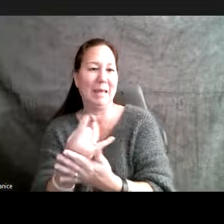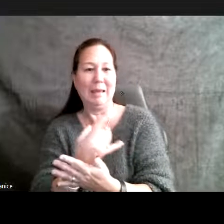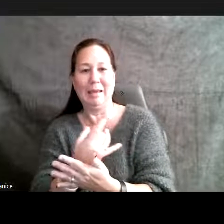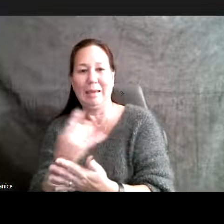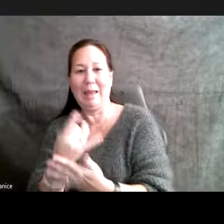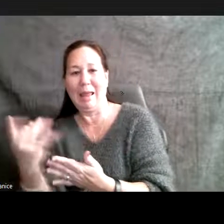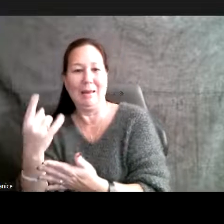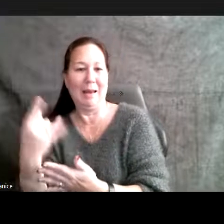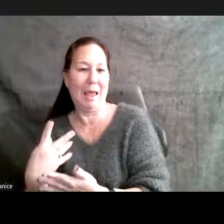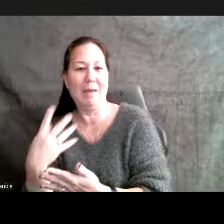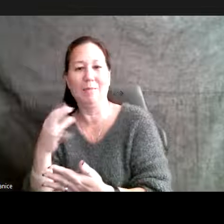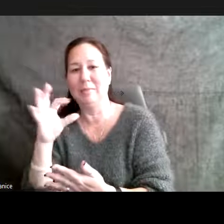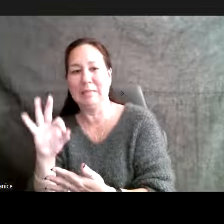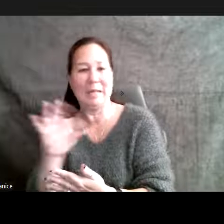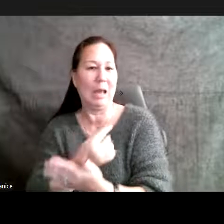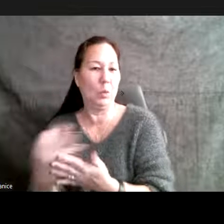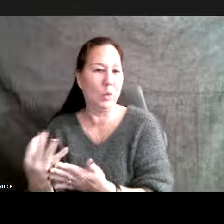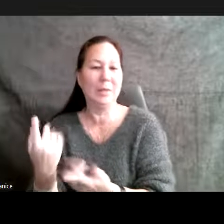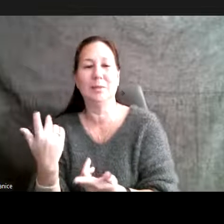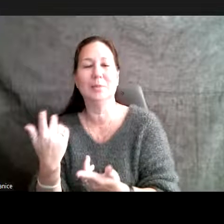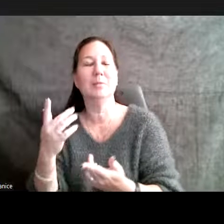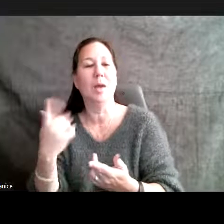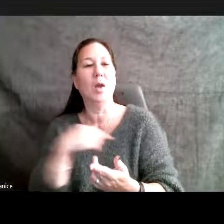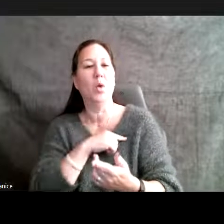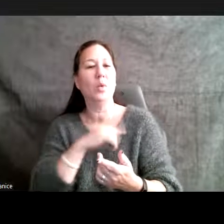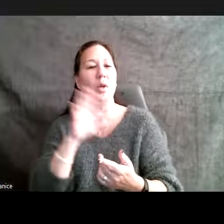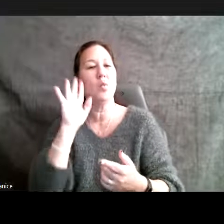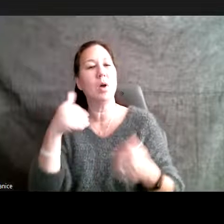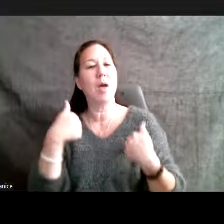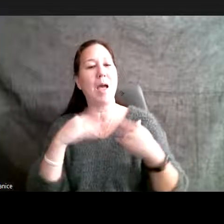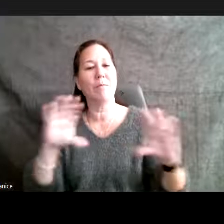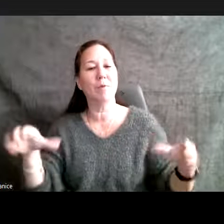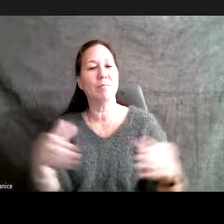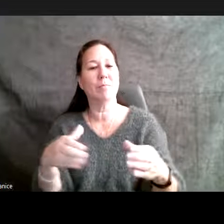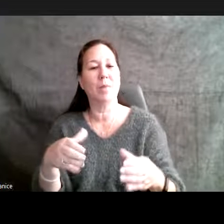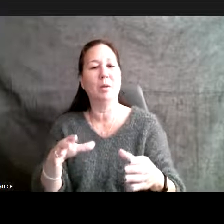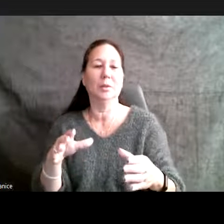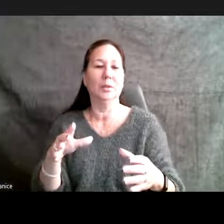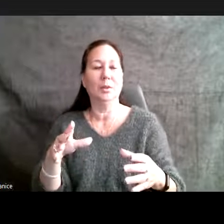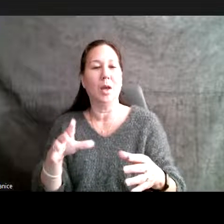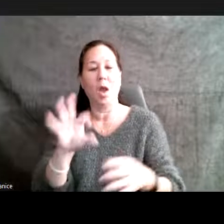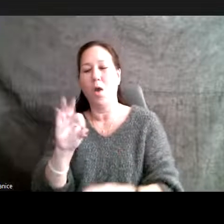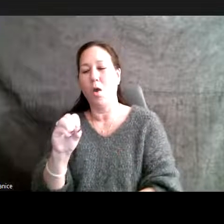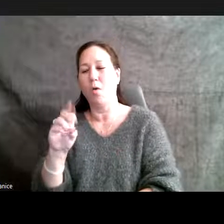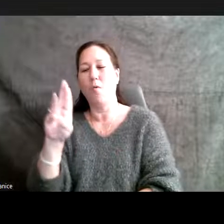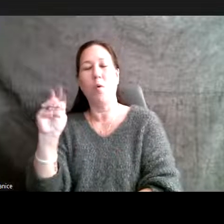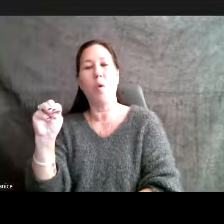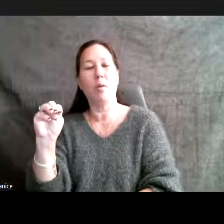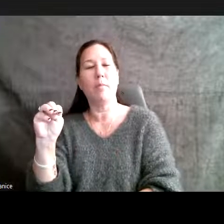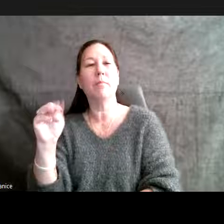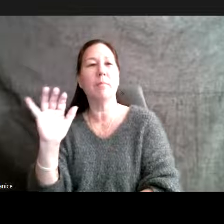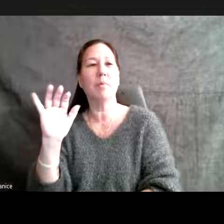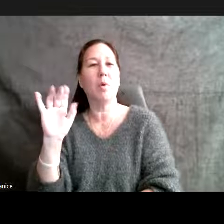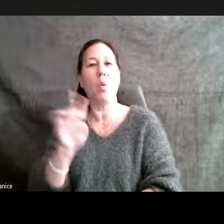have a form in which people can type in their comments. We'll have the